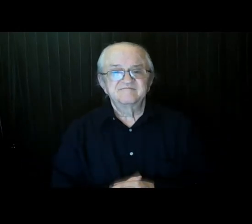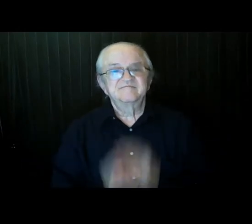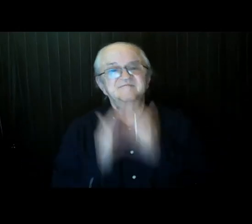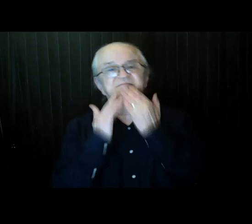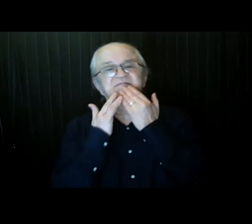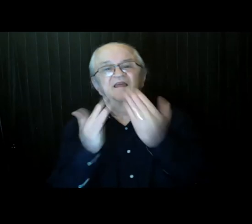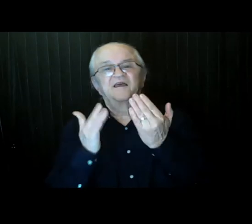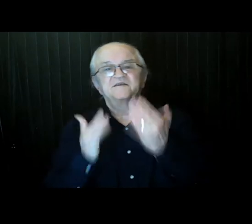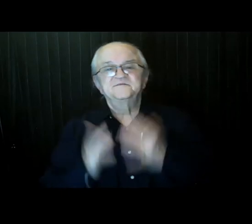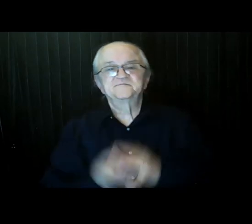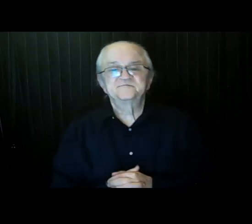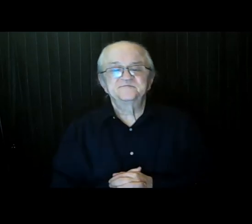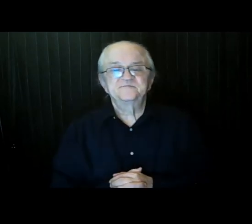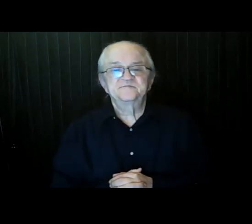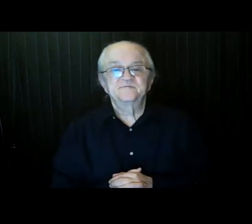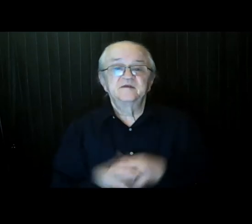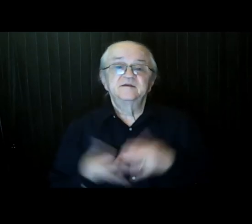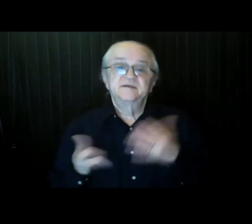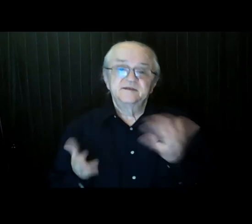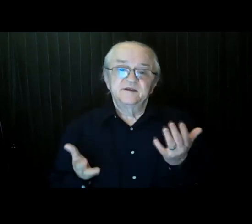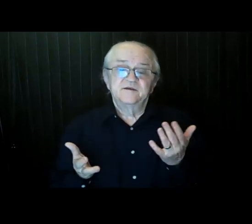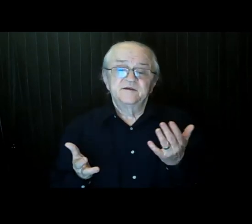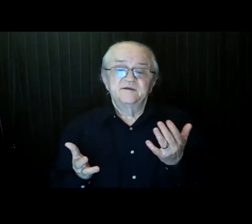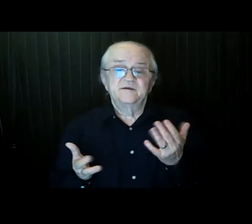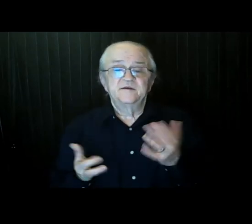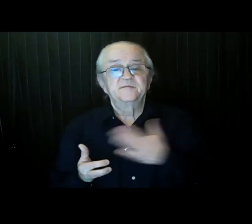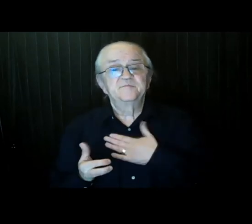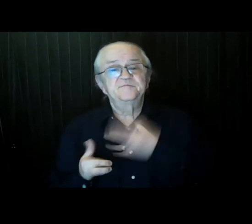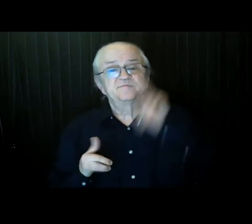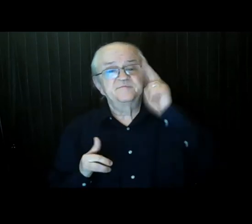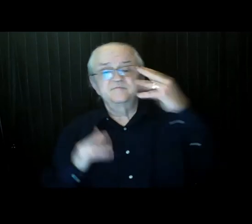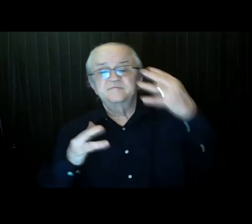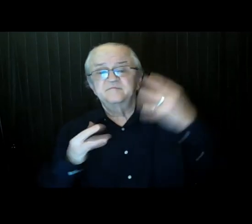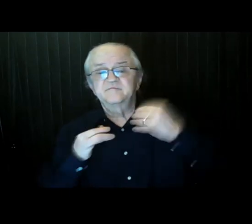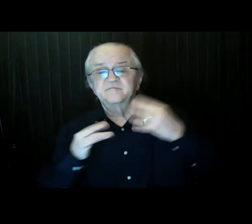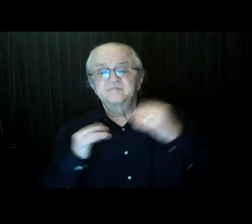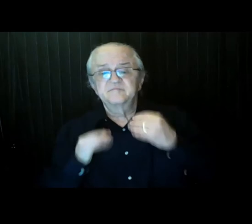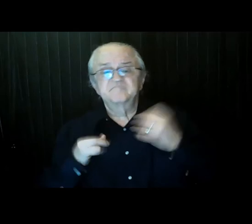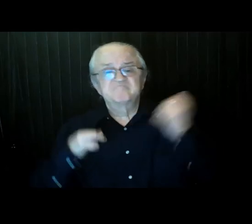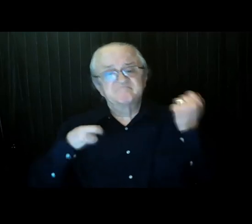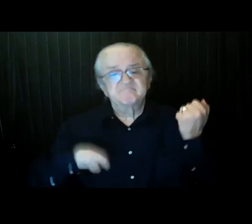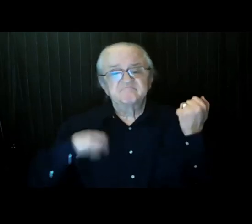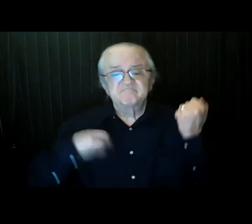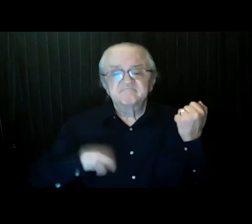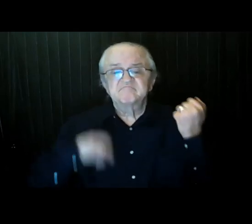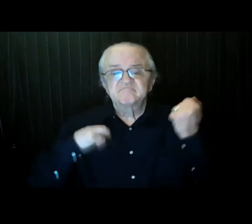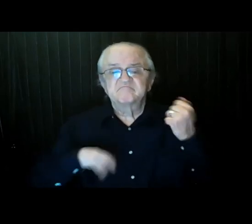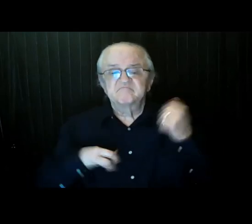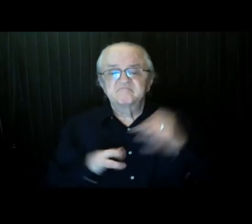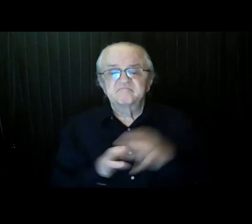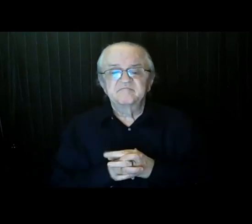Thanks. So I went, my uncle taught me how to play guitar. And I learned as a